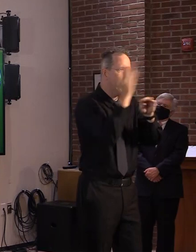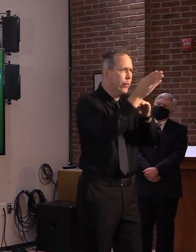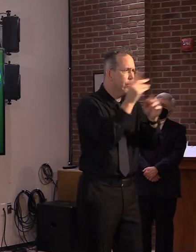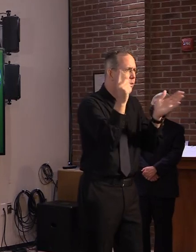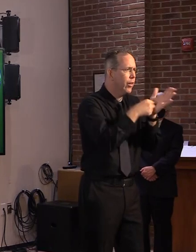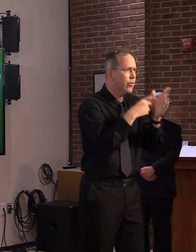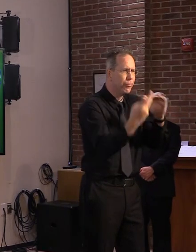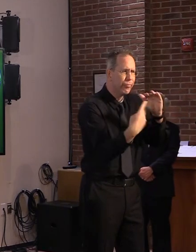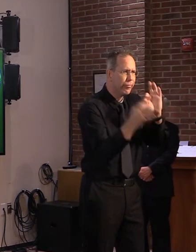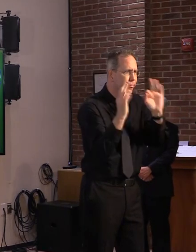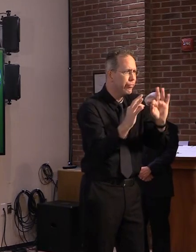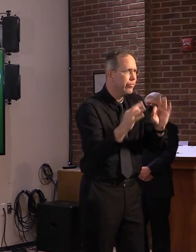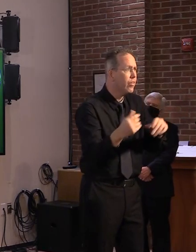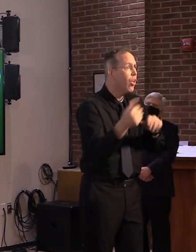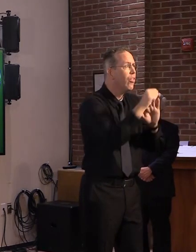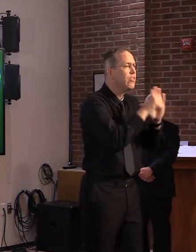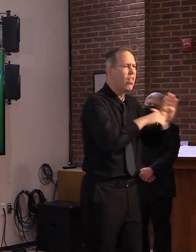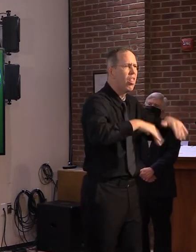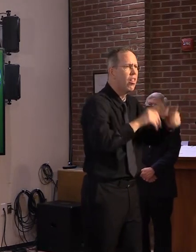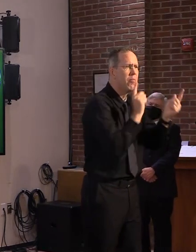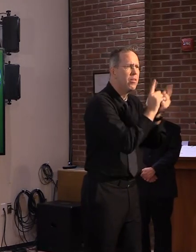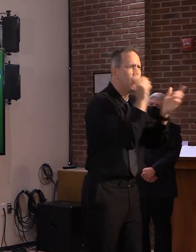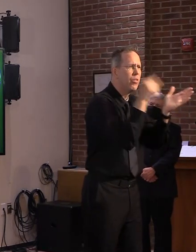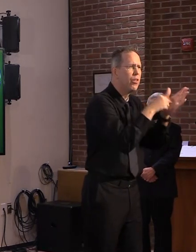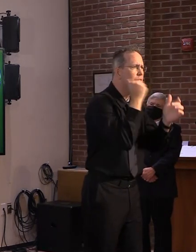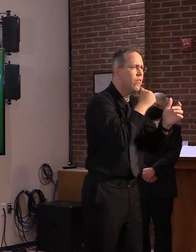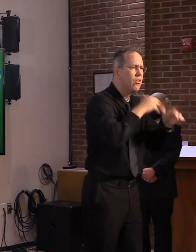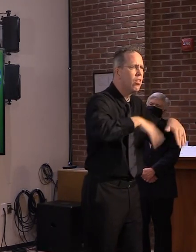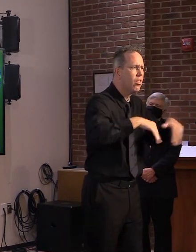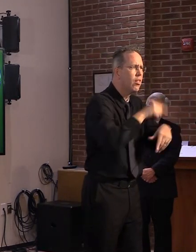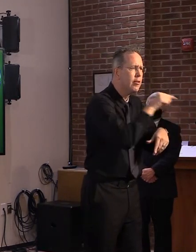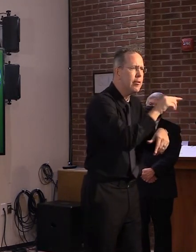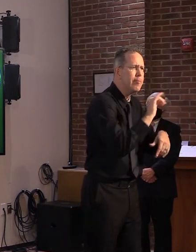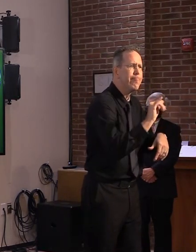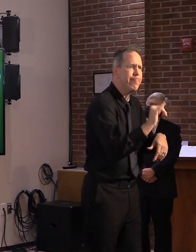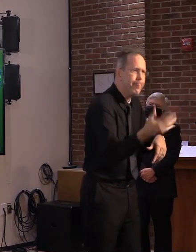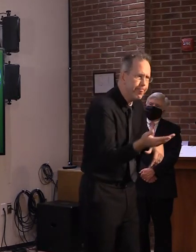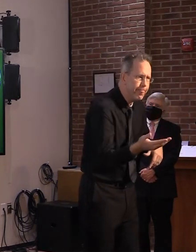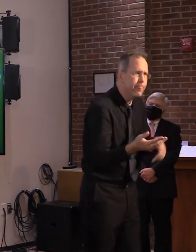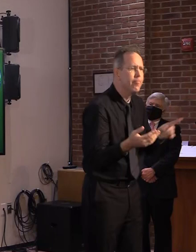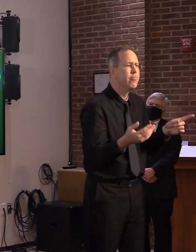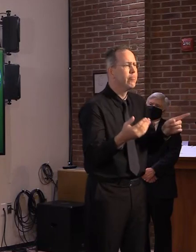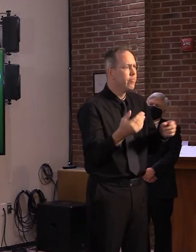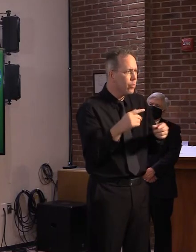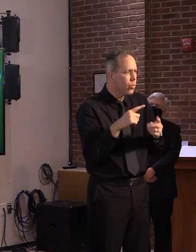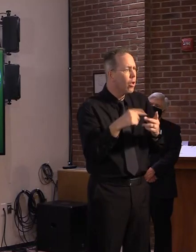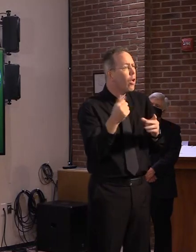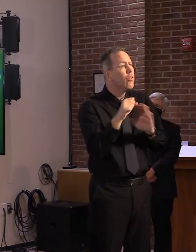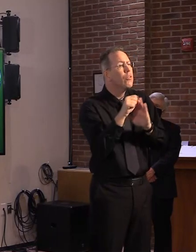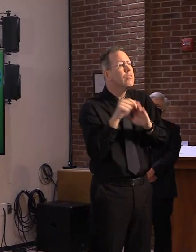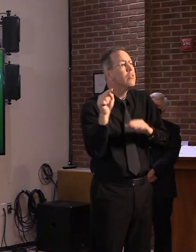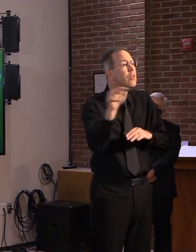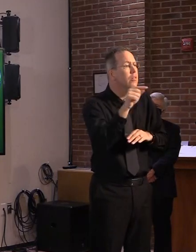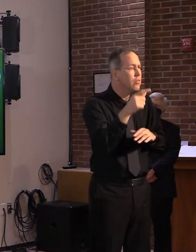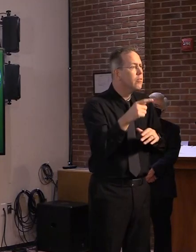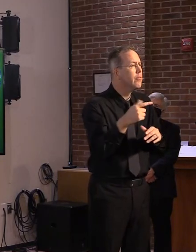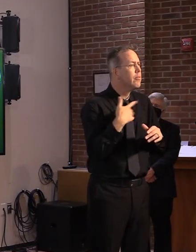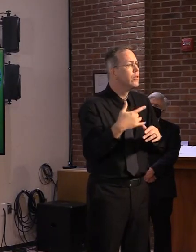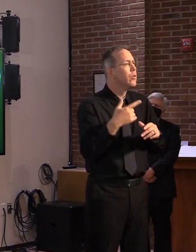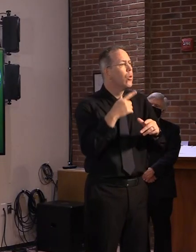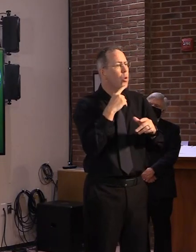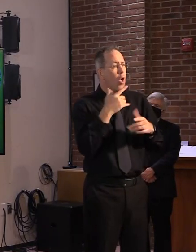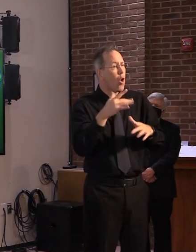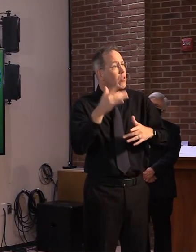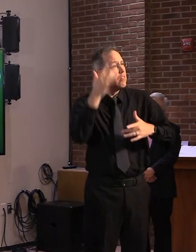The concern in the other states is most of the testing they're doing is people who are actually symptomatic with